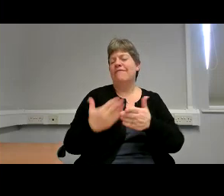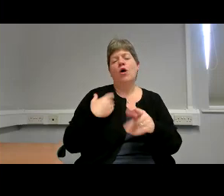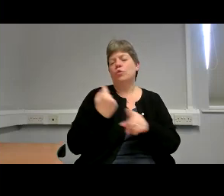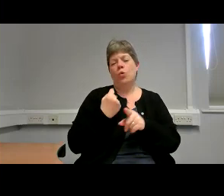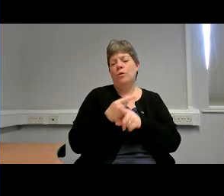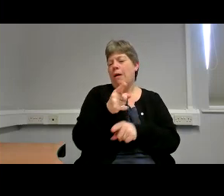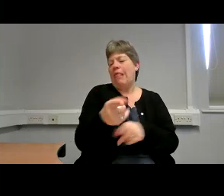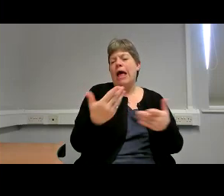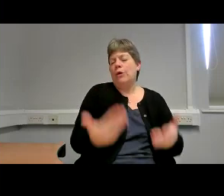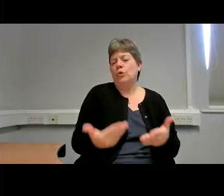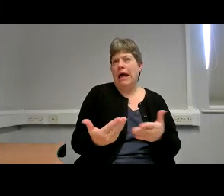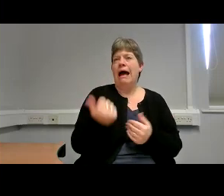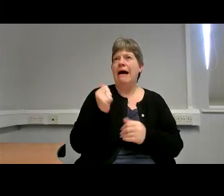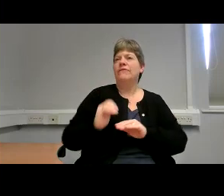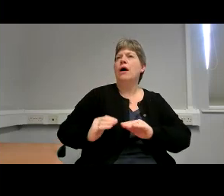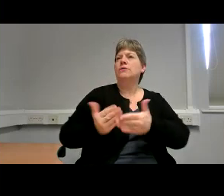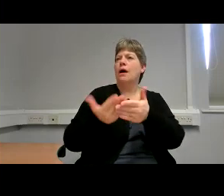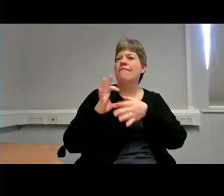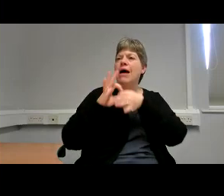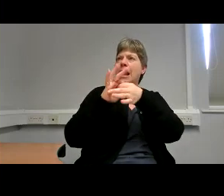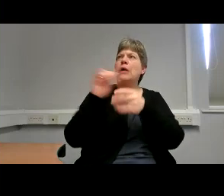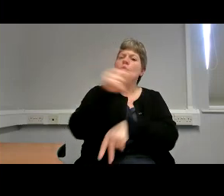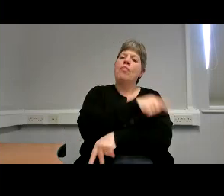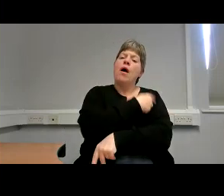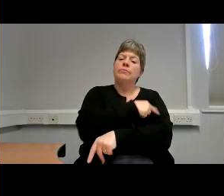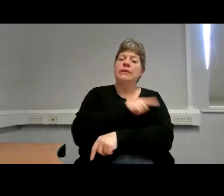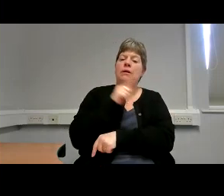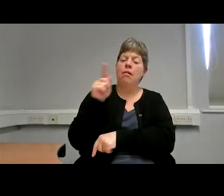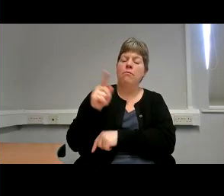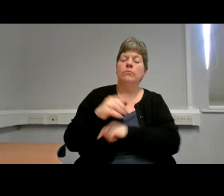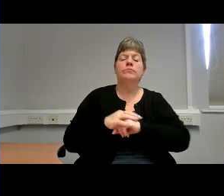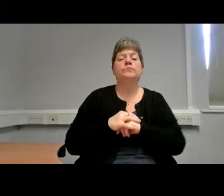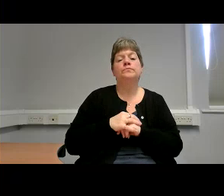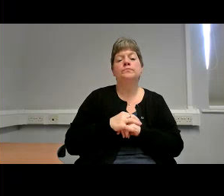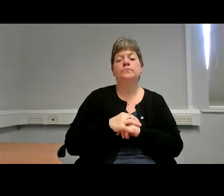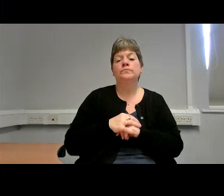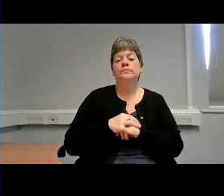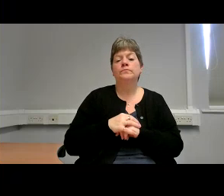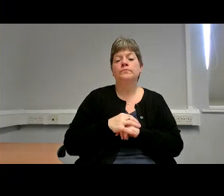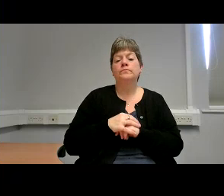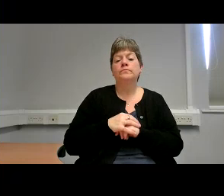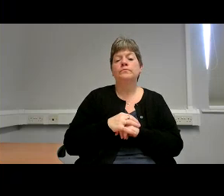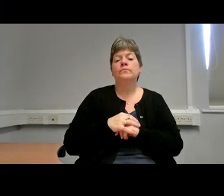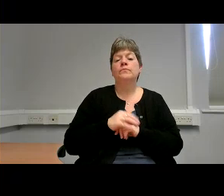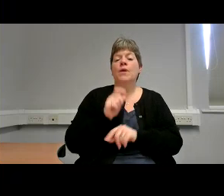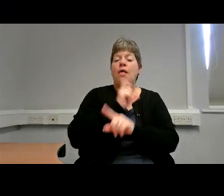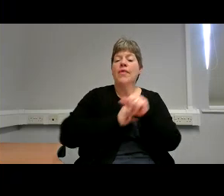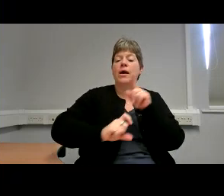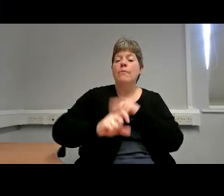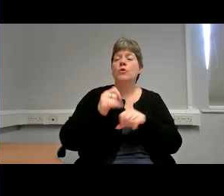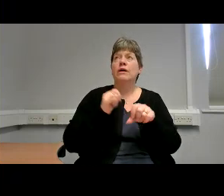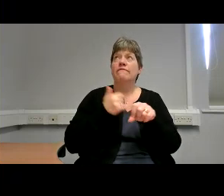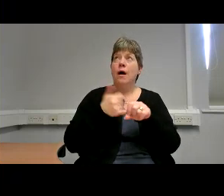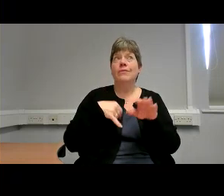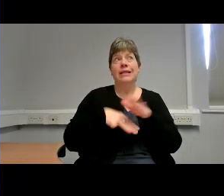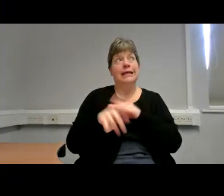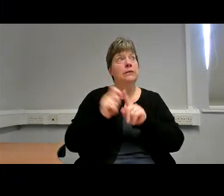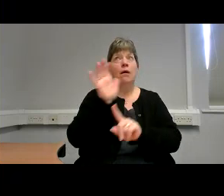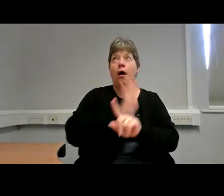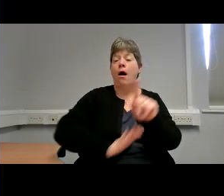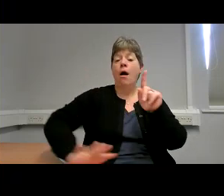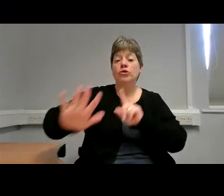service more related to hospitals, and the community pharmacies across Derbyshire